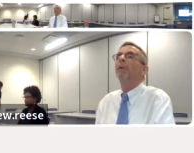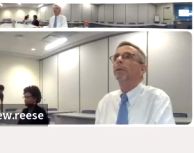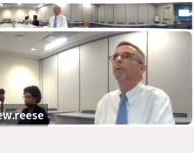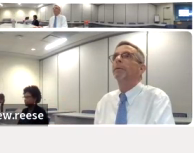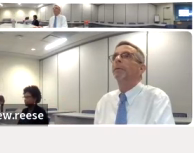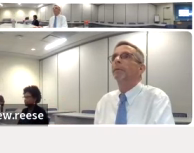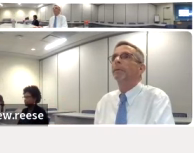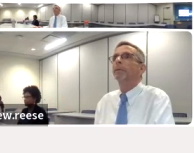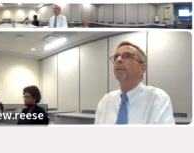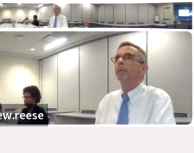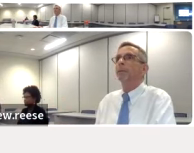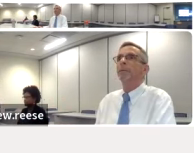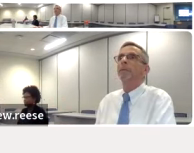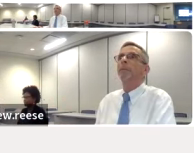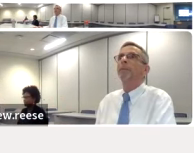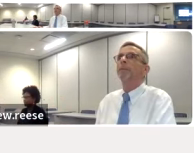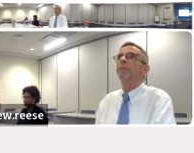forward.